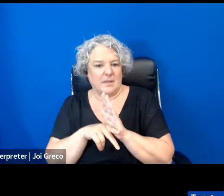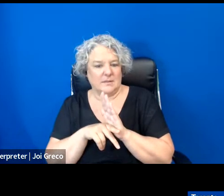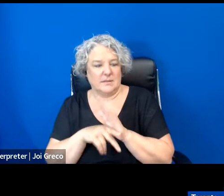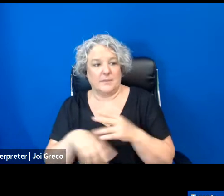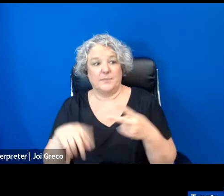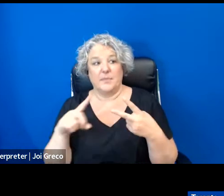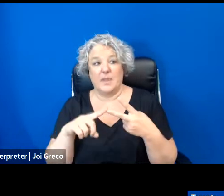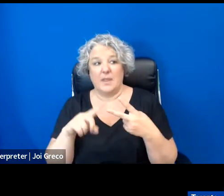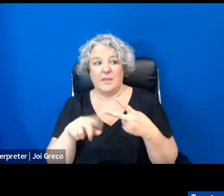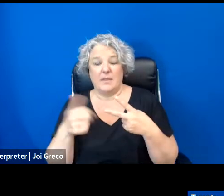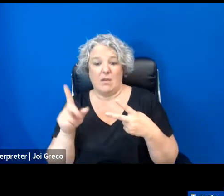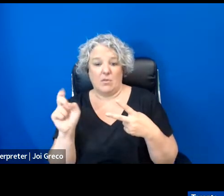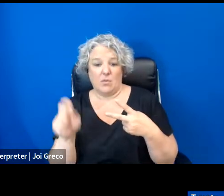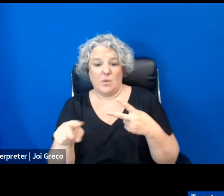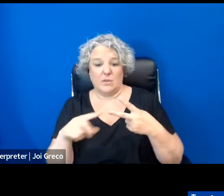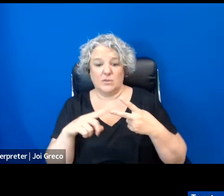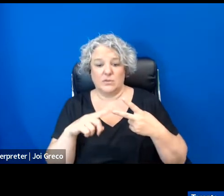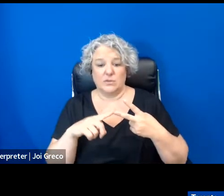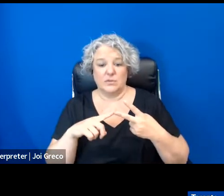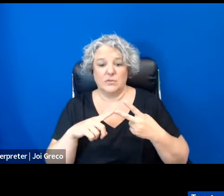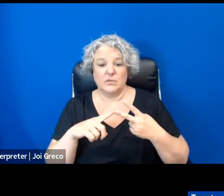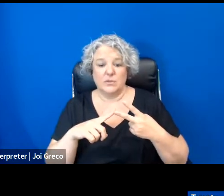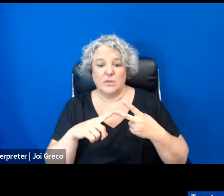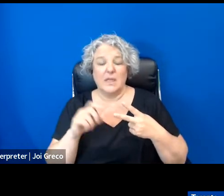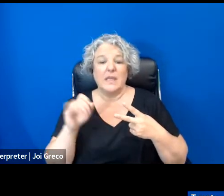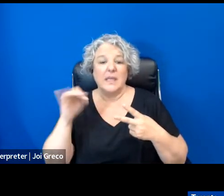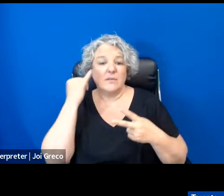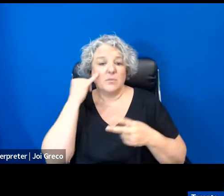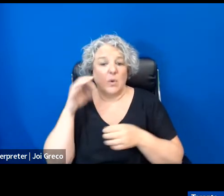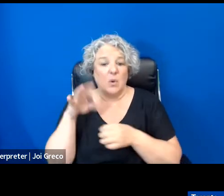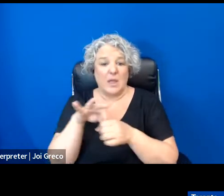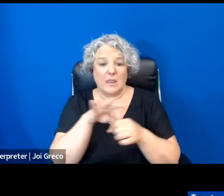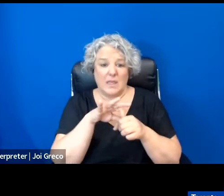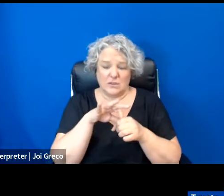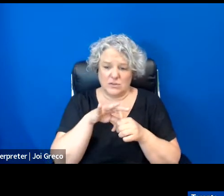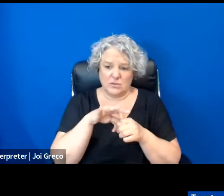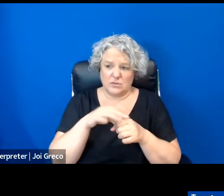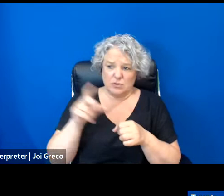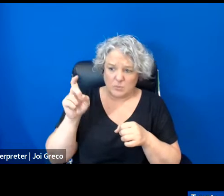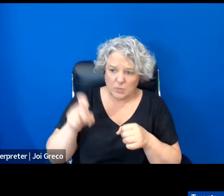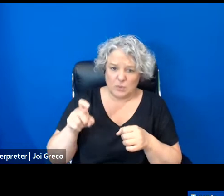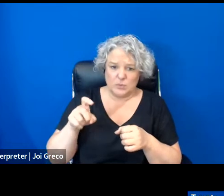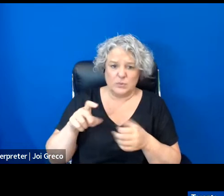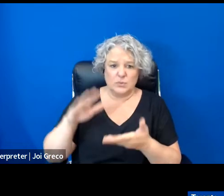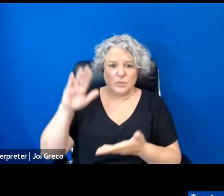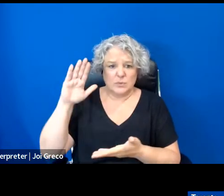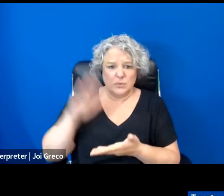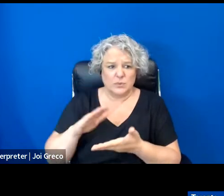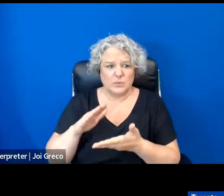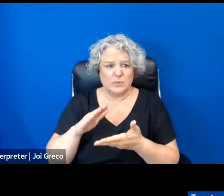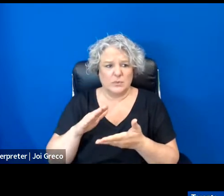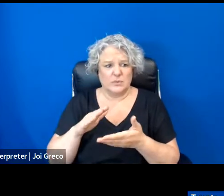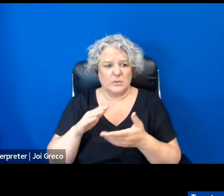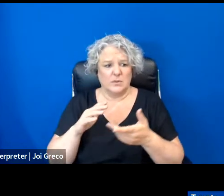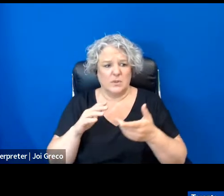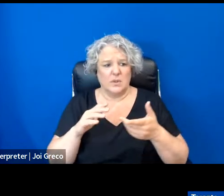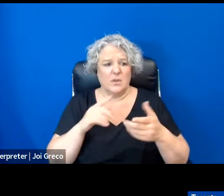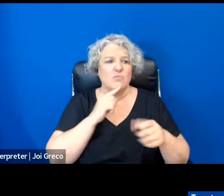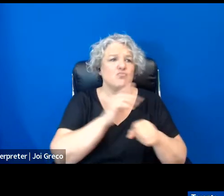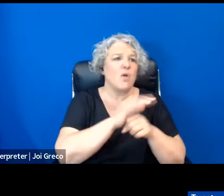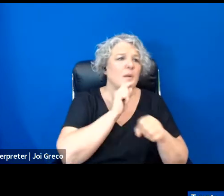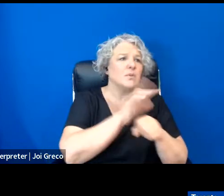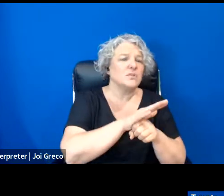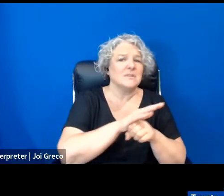Another question was, if elections are supposed to decrease the gap between promises and